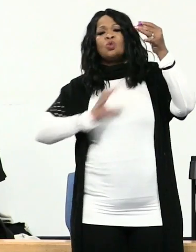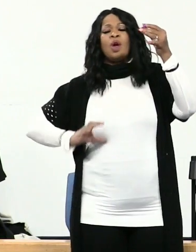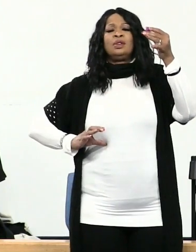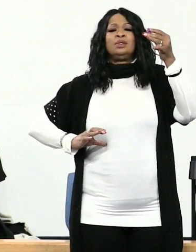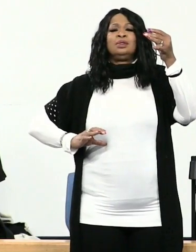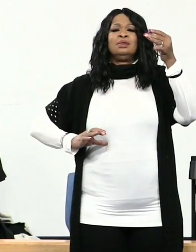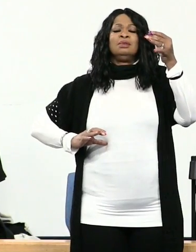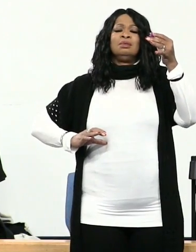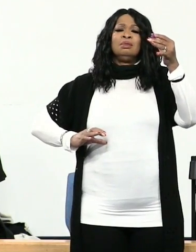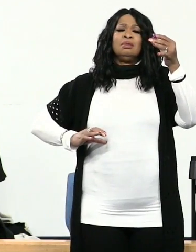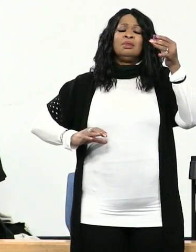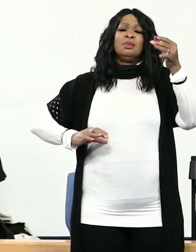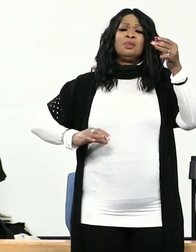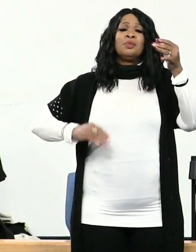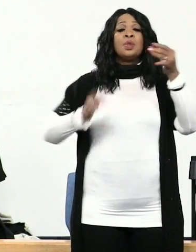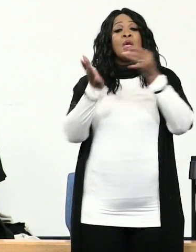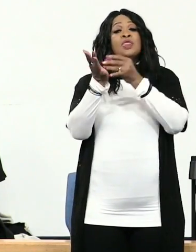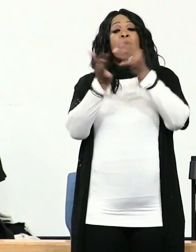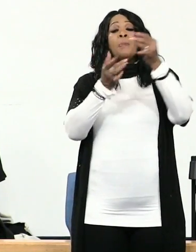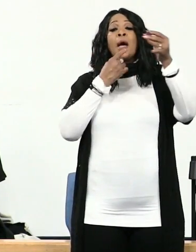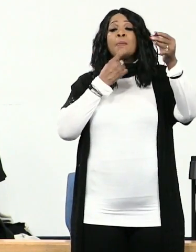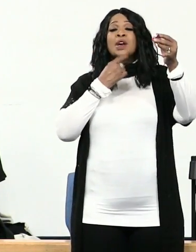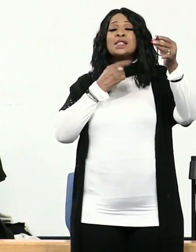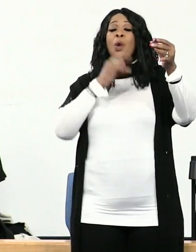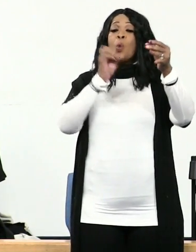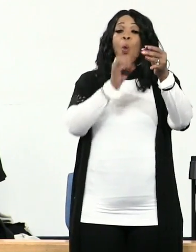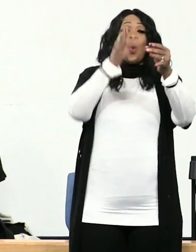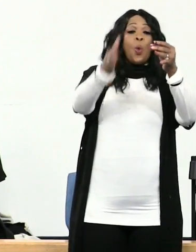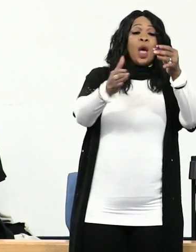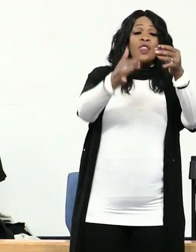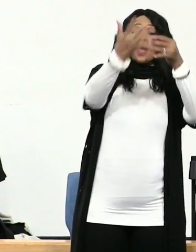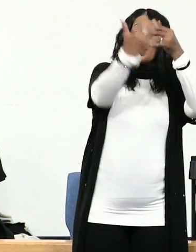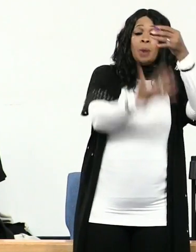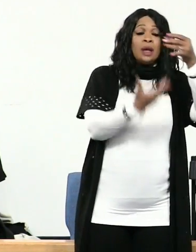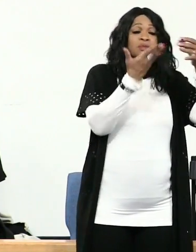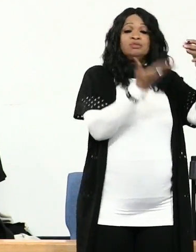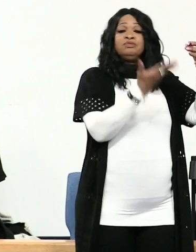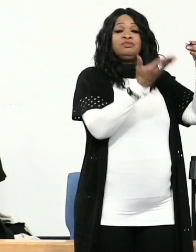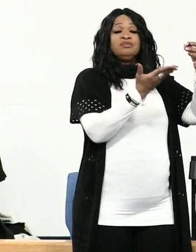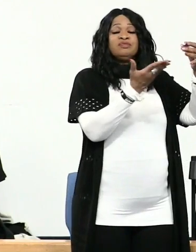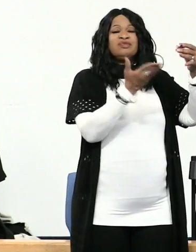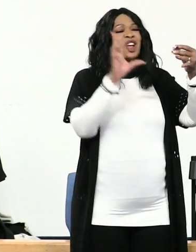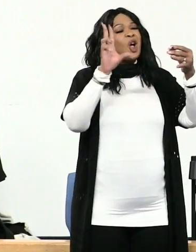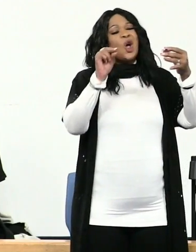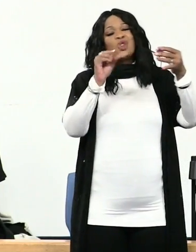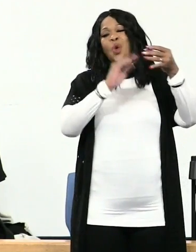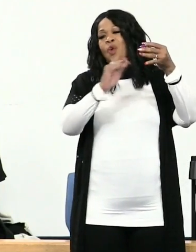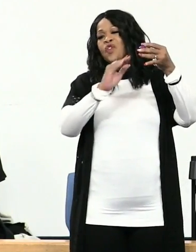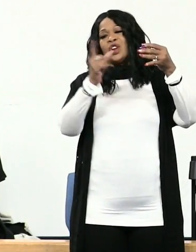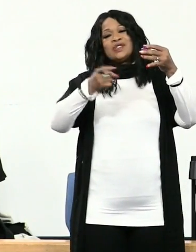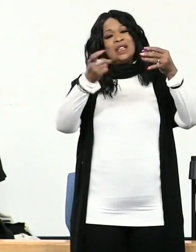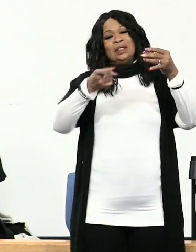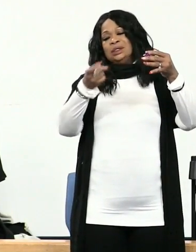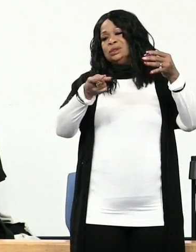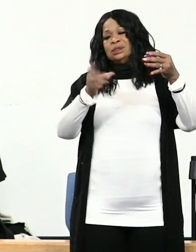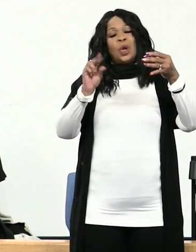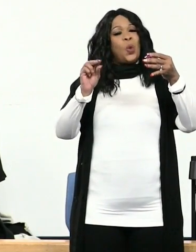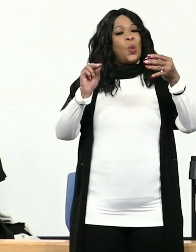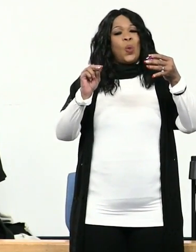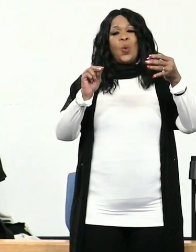Christ. The Bible tells us without the shedding of blood, there is no forgiveness of